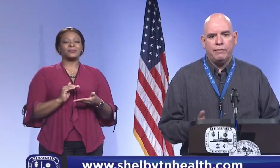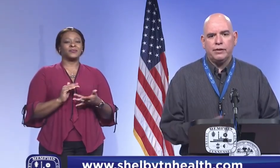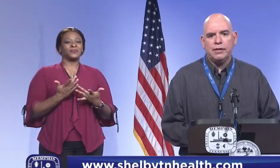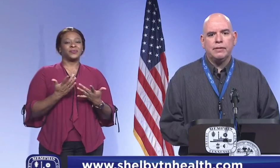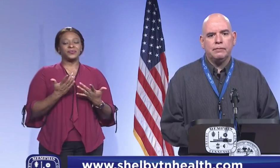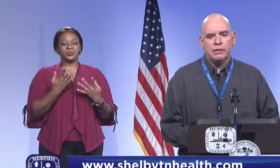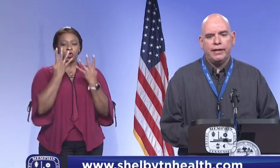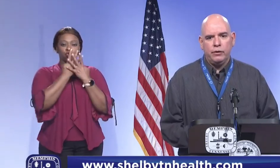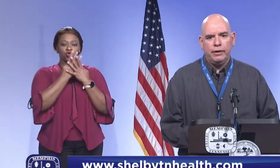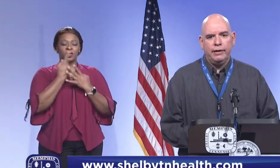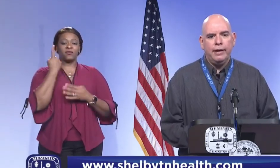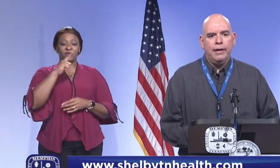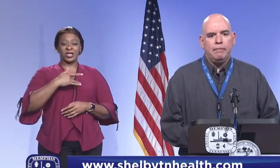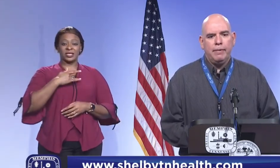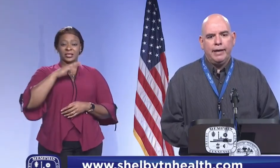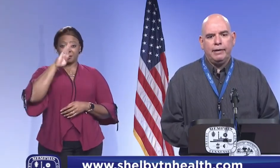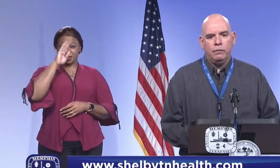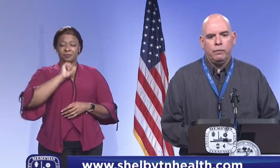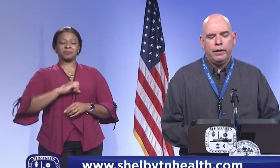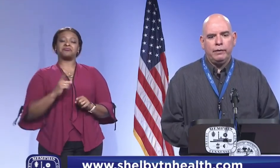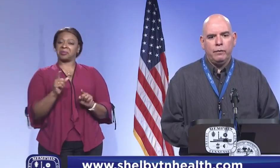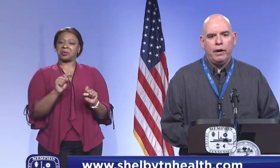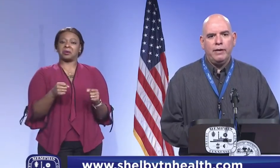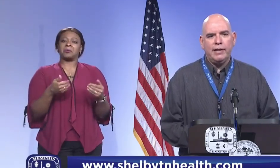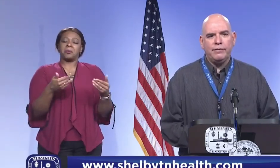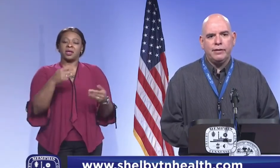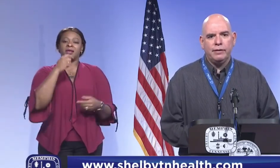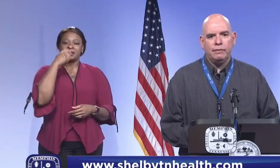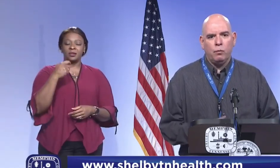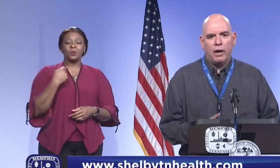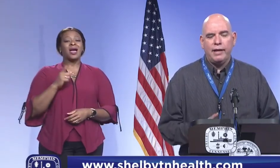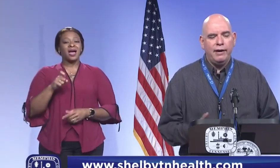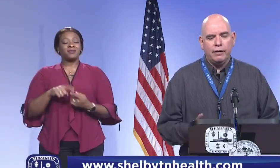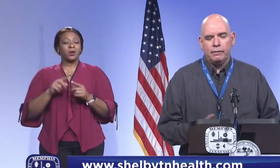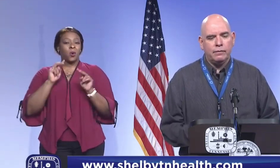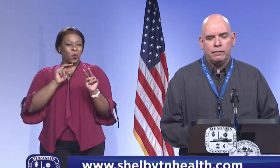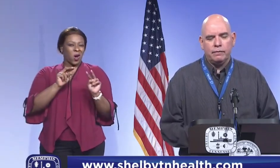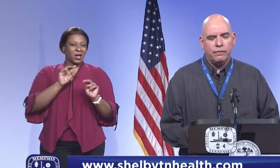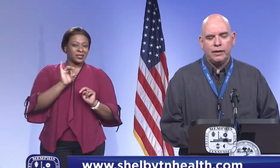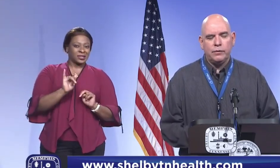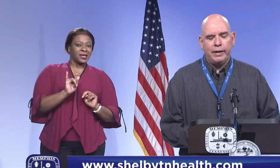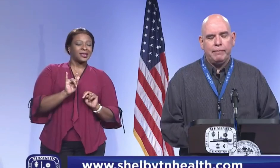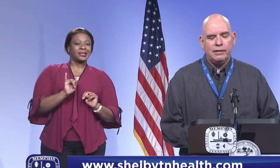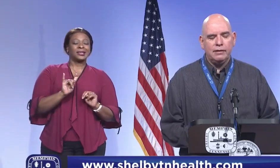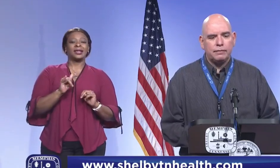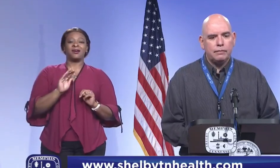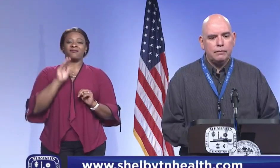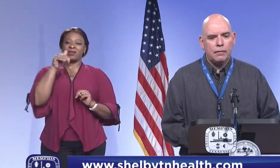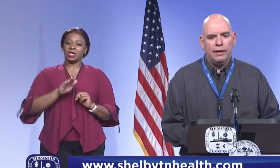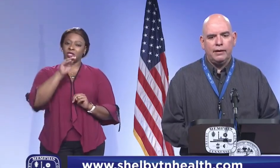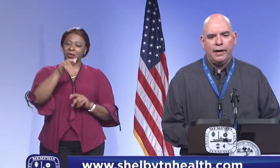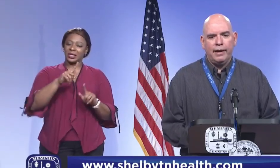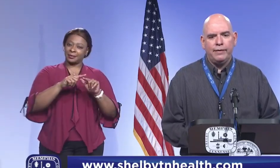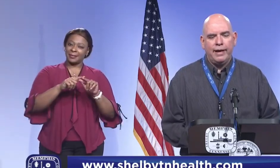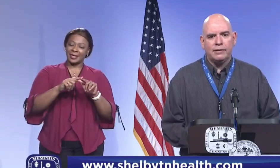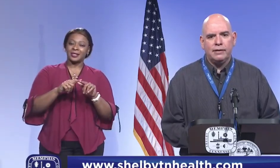screening for symptoms, they could. But we always have to watch that on a fluctuating basis.